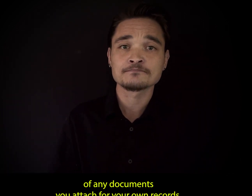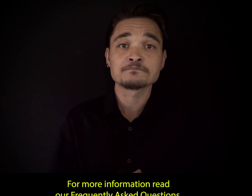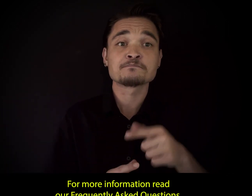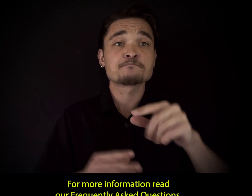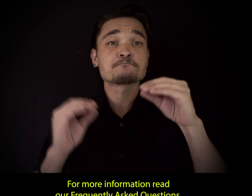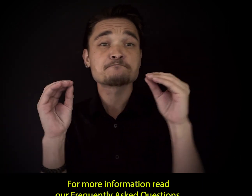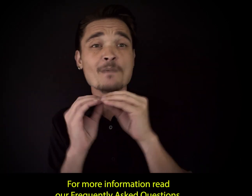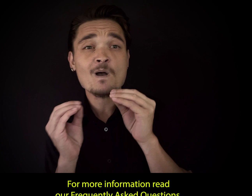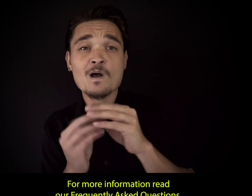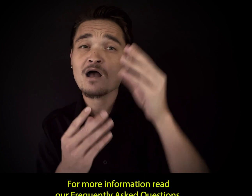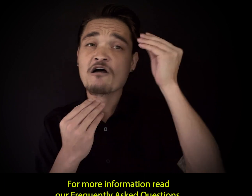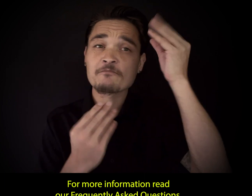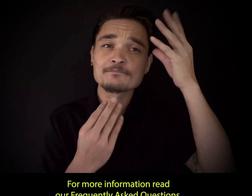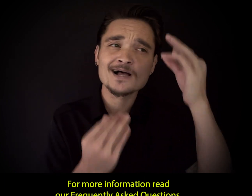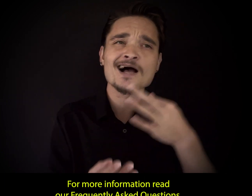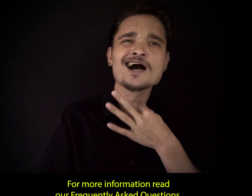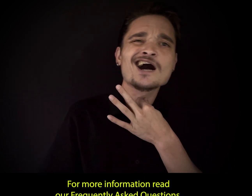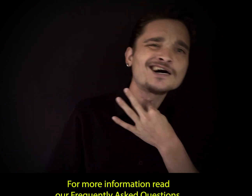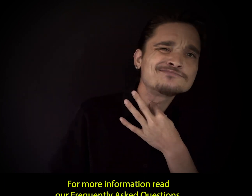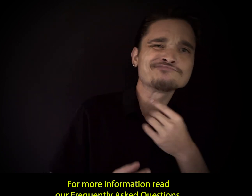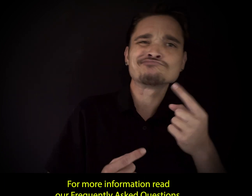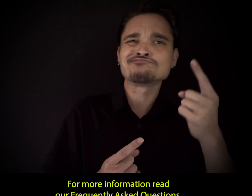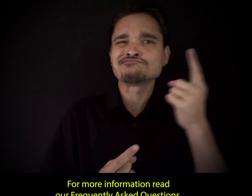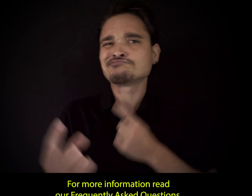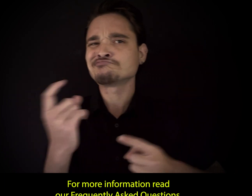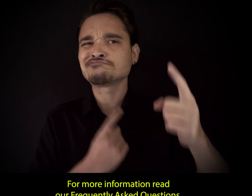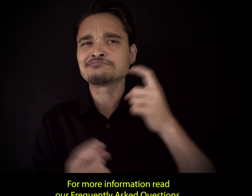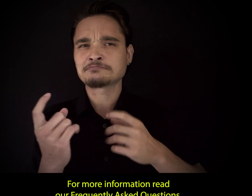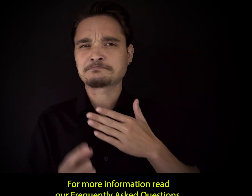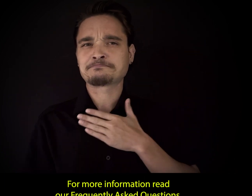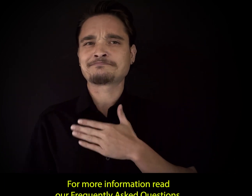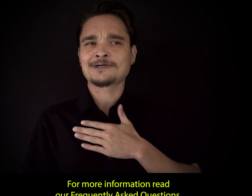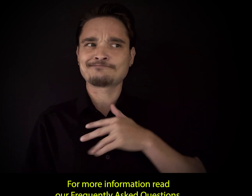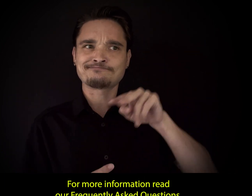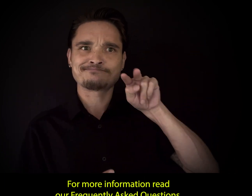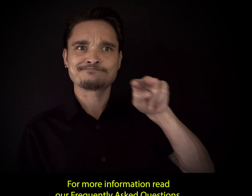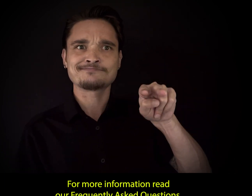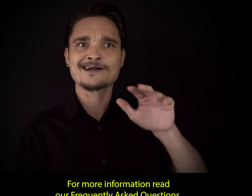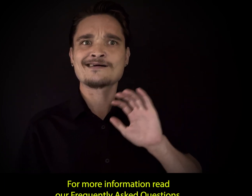For more information, read our frequently asked questions.